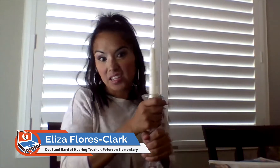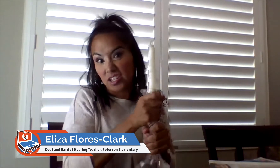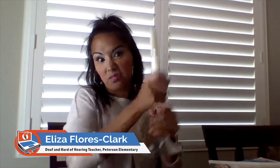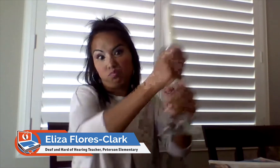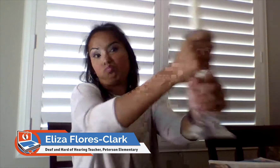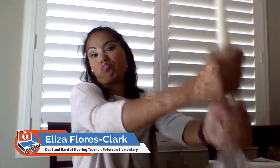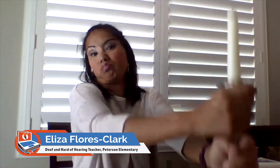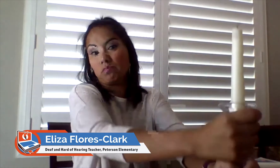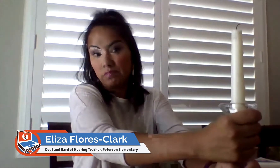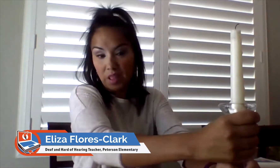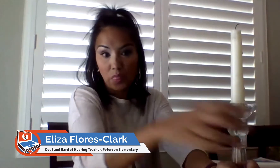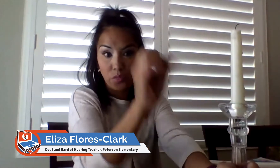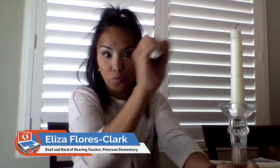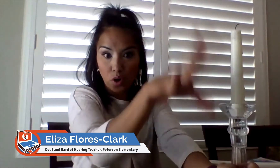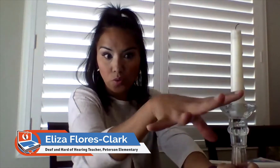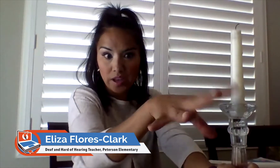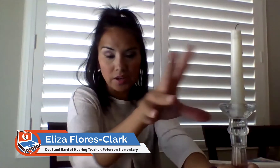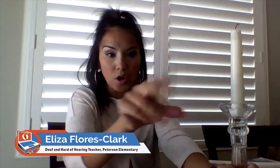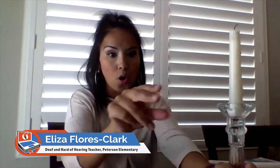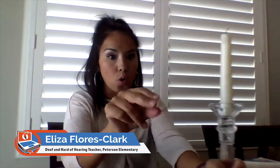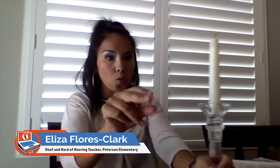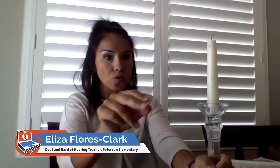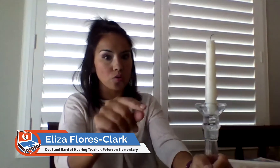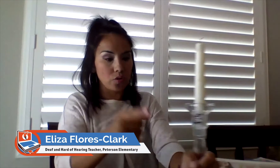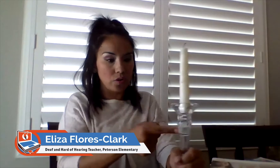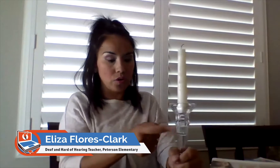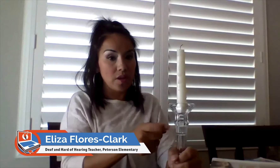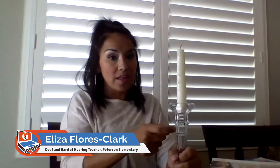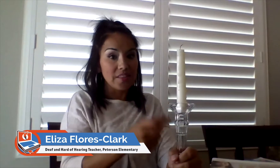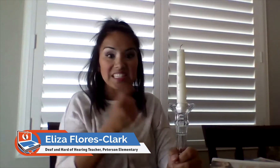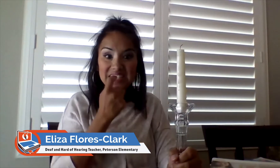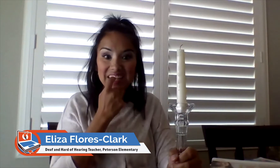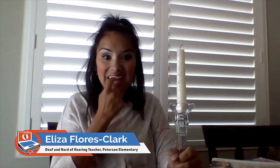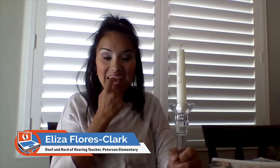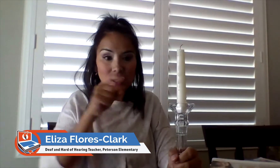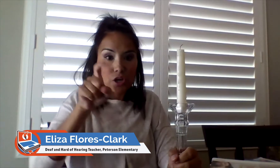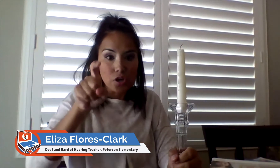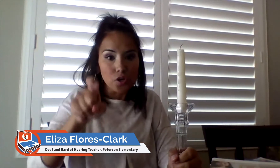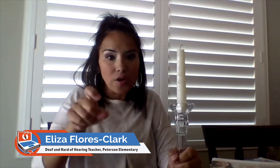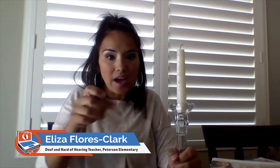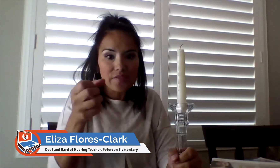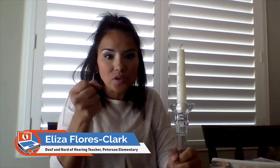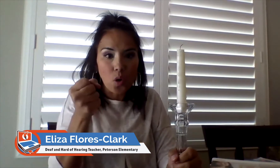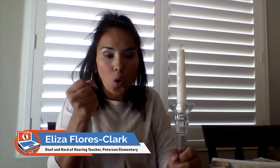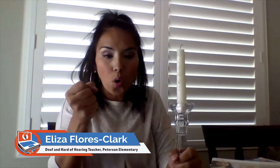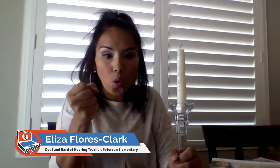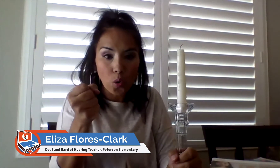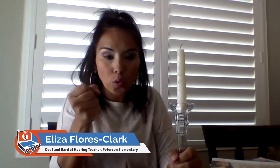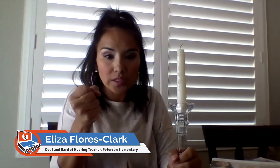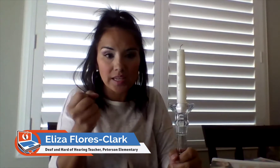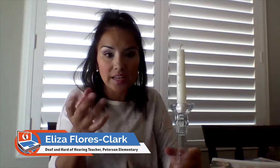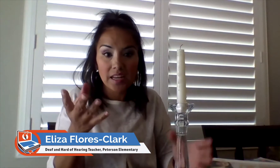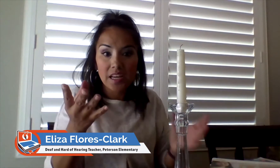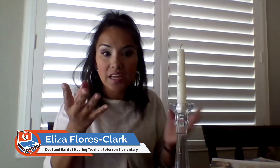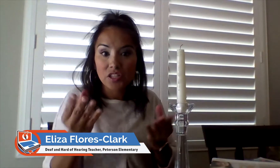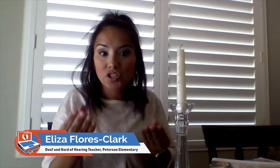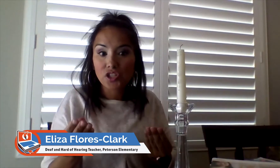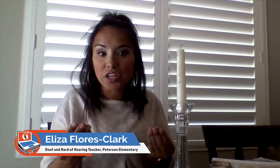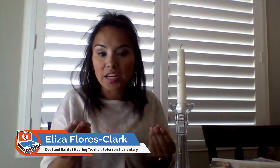just throw it. No. This is glass. You have to hold it